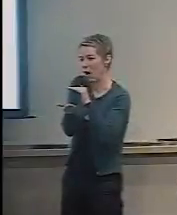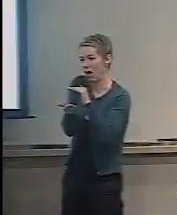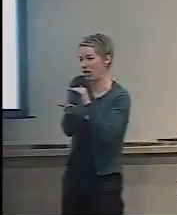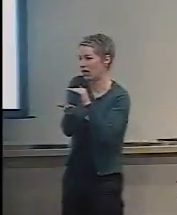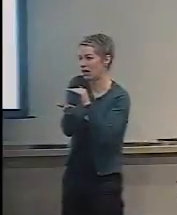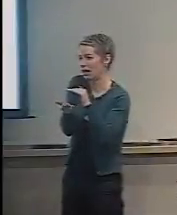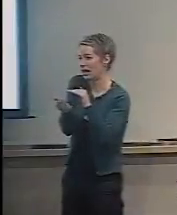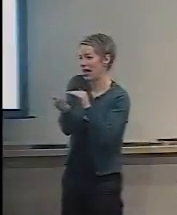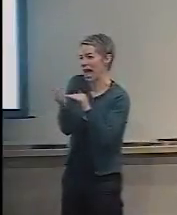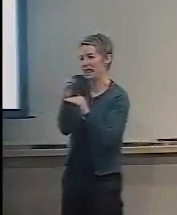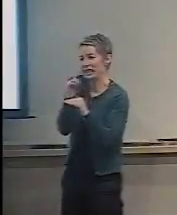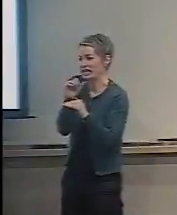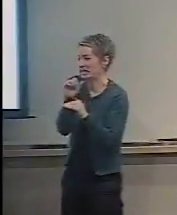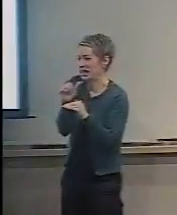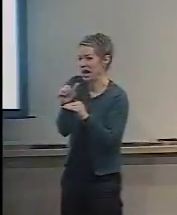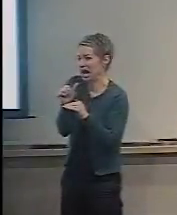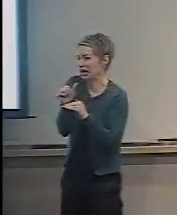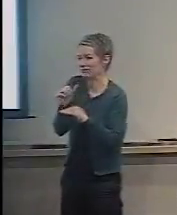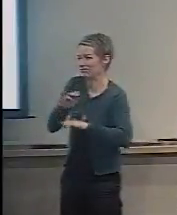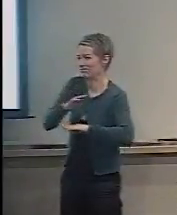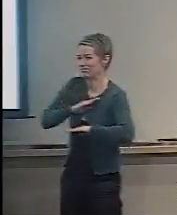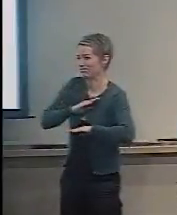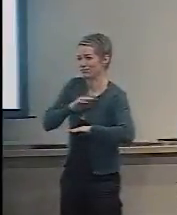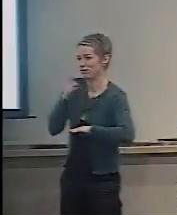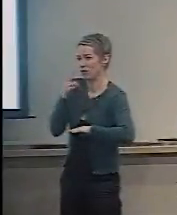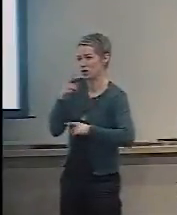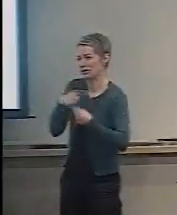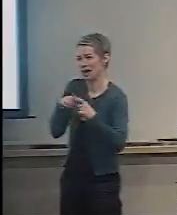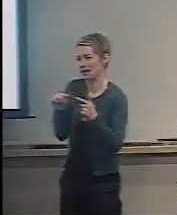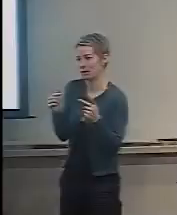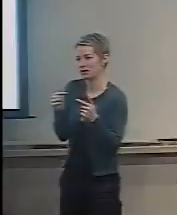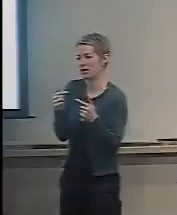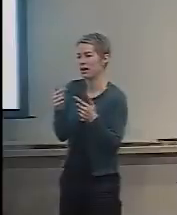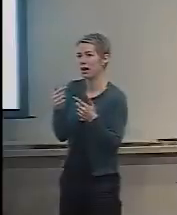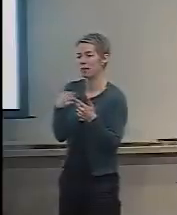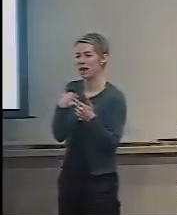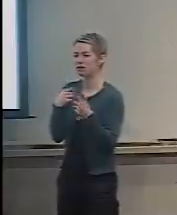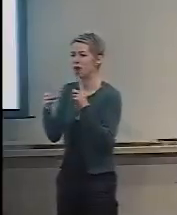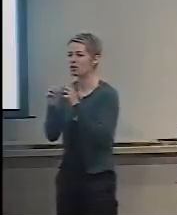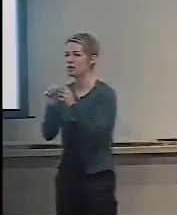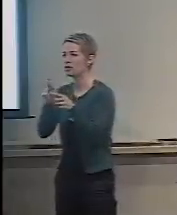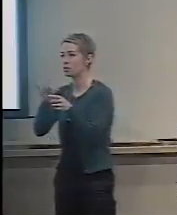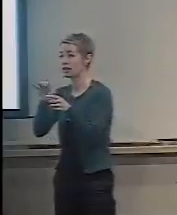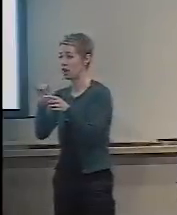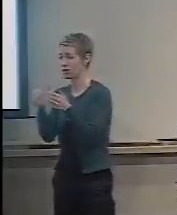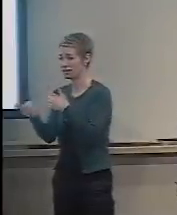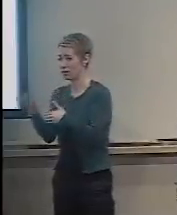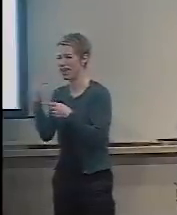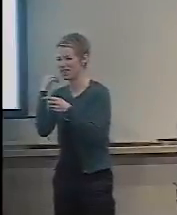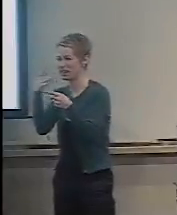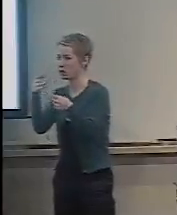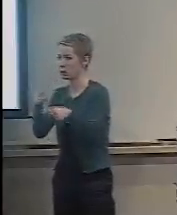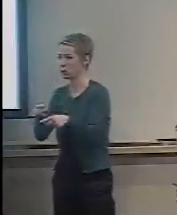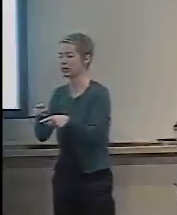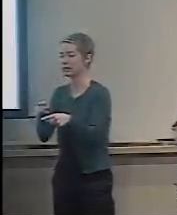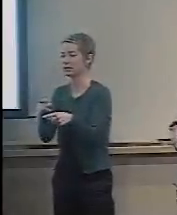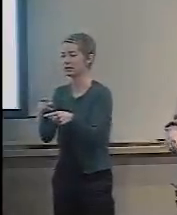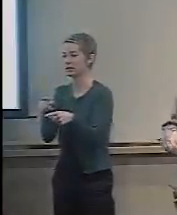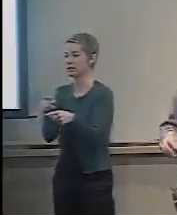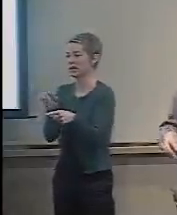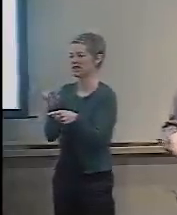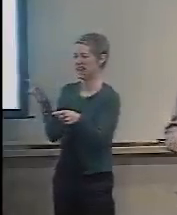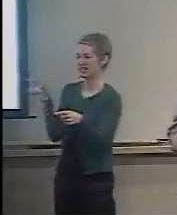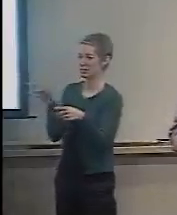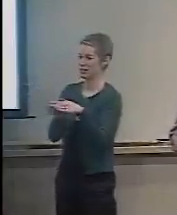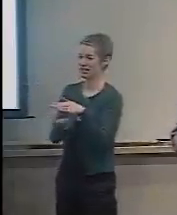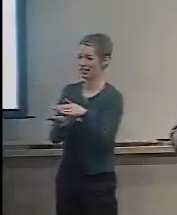It might not be suitable for sign language. And I was talking to Rico this morning, and I think he agrees with me that it's